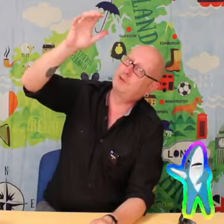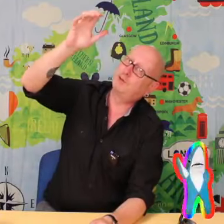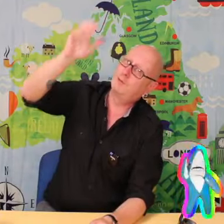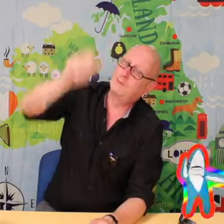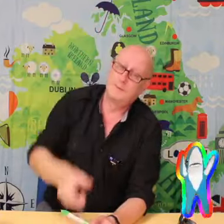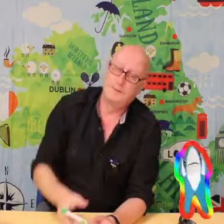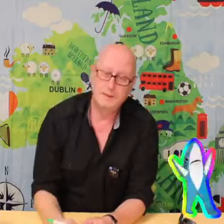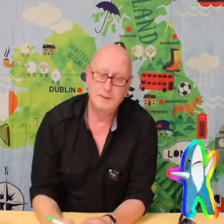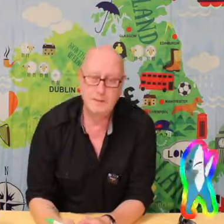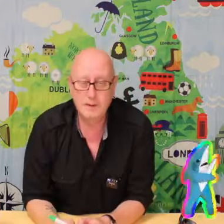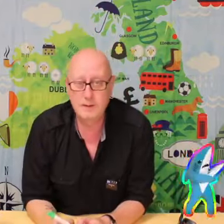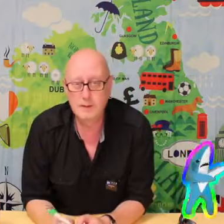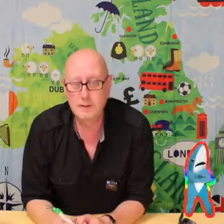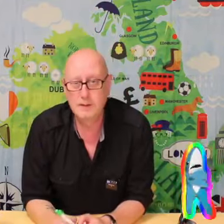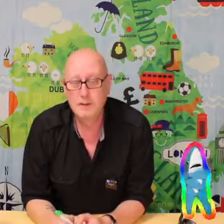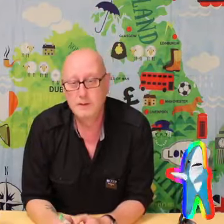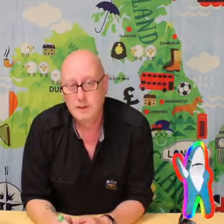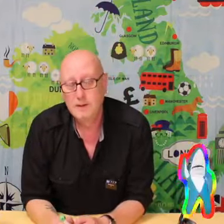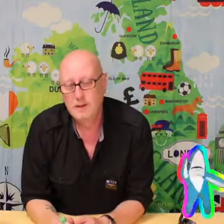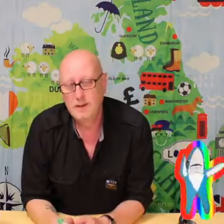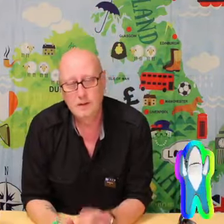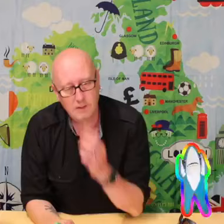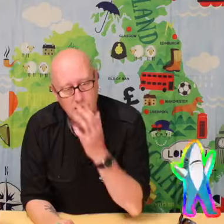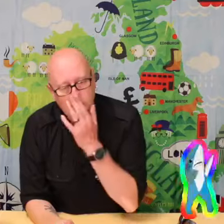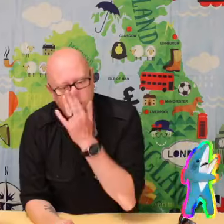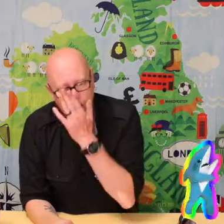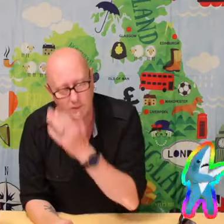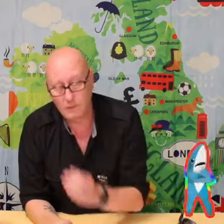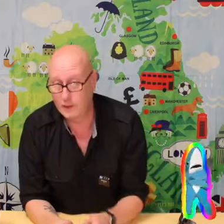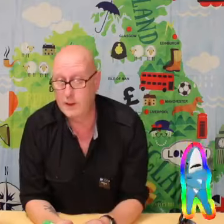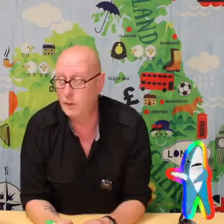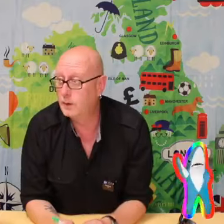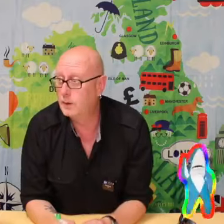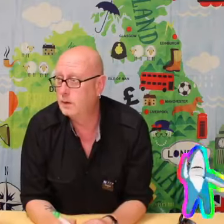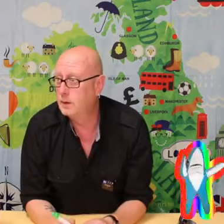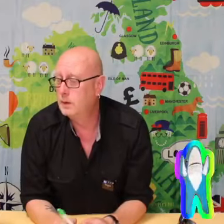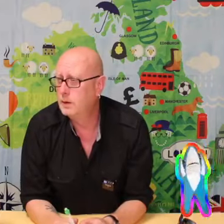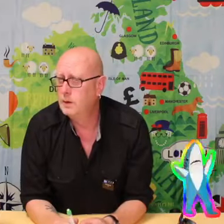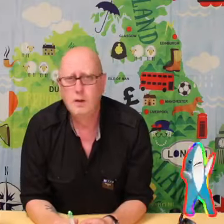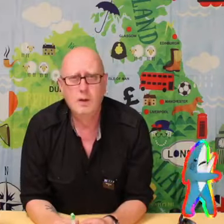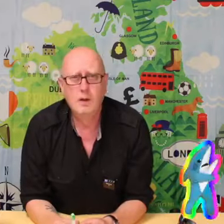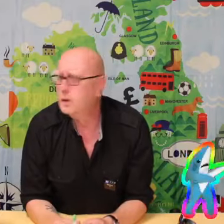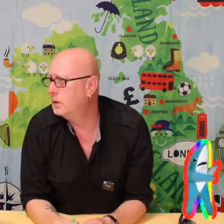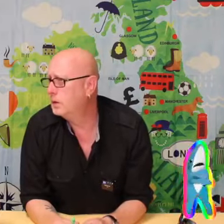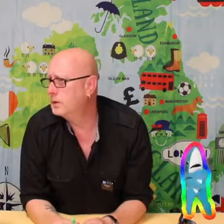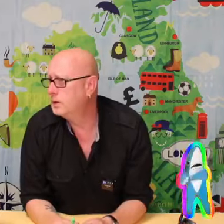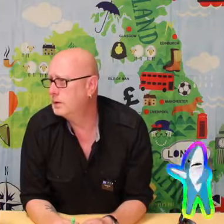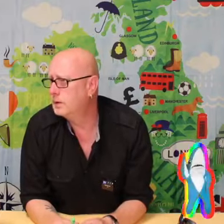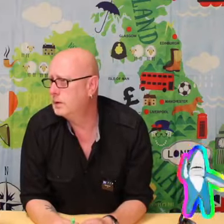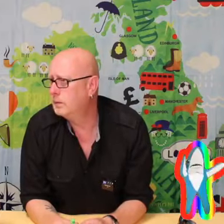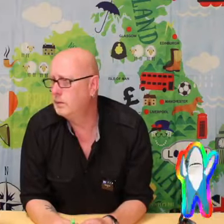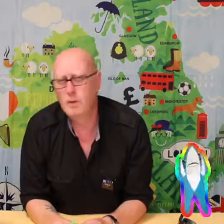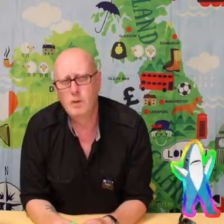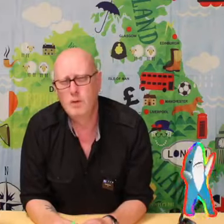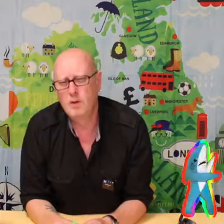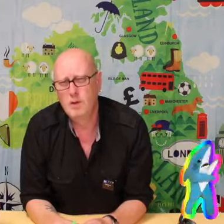All right. Heather's saying, I was thinking about Darth Mull Marathon. Darth Mull Marathon? She says Mull. Darth